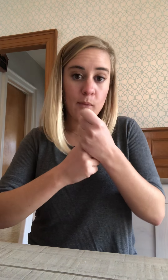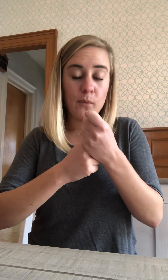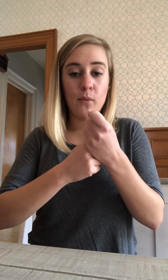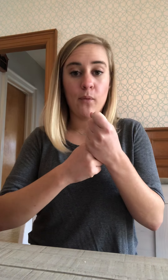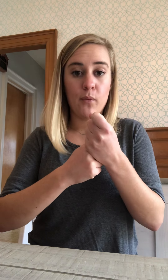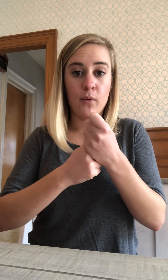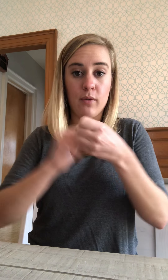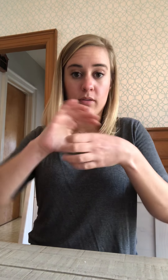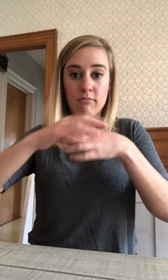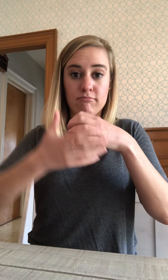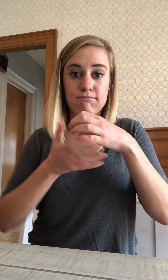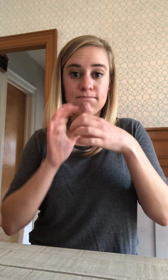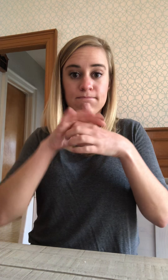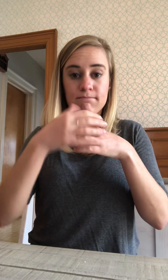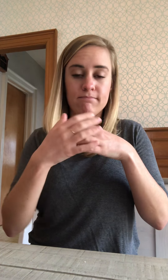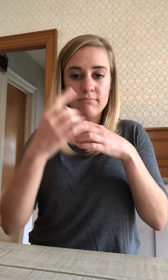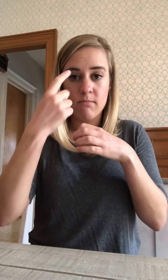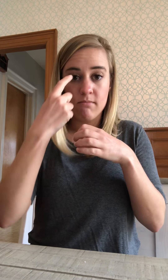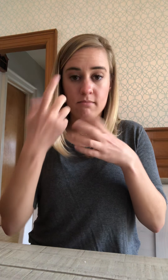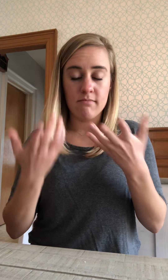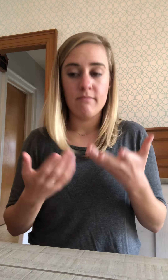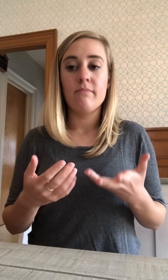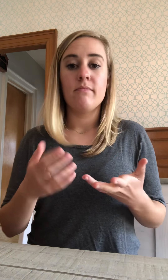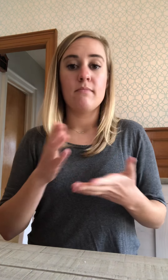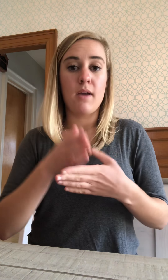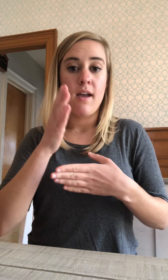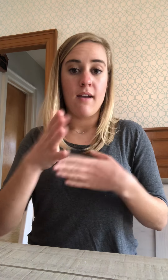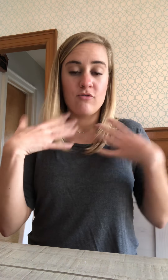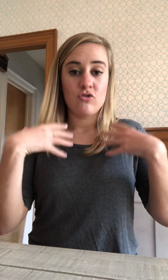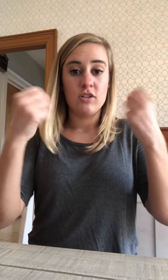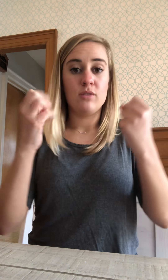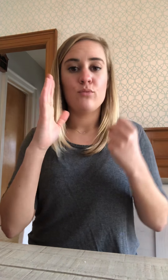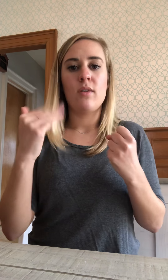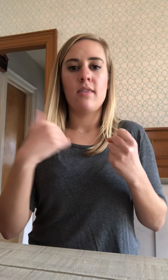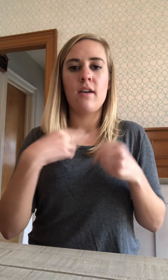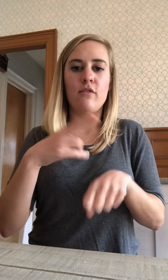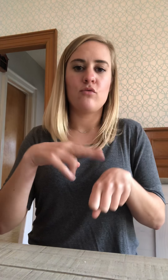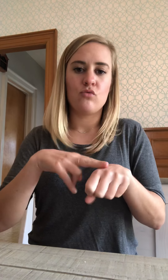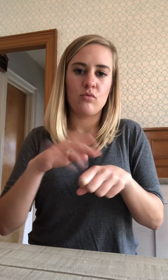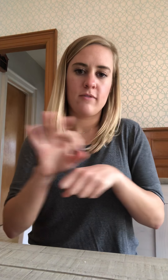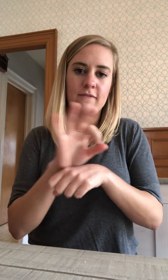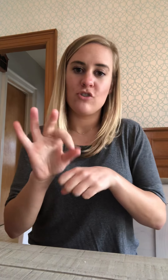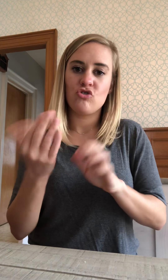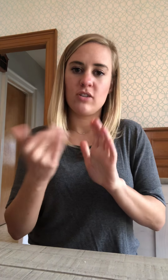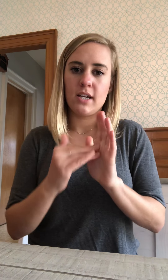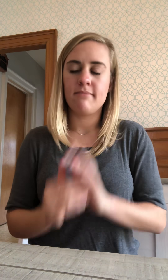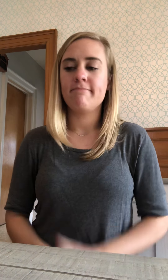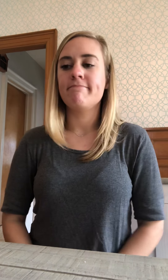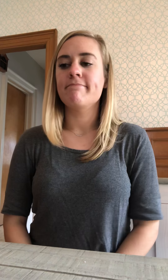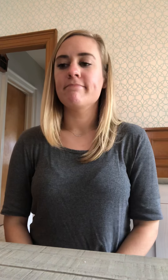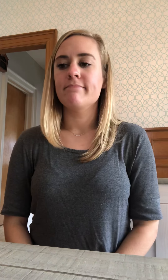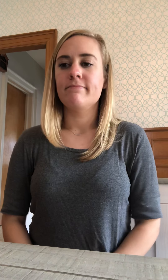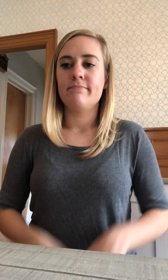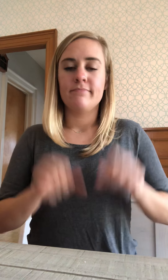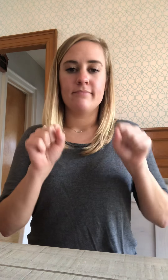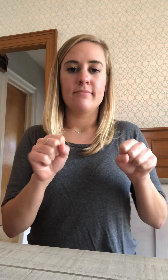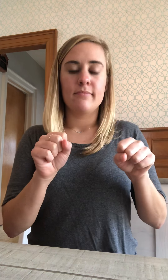once it heals, the patient will have normal function. You can also do it with plates. This is another